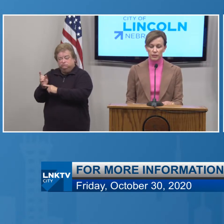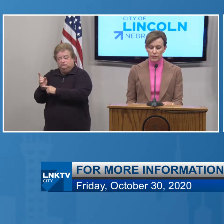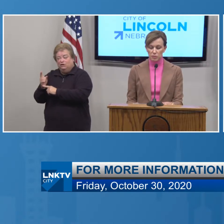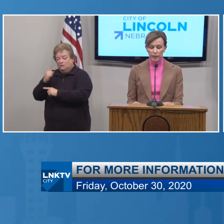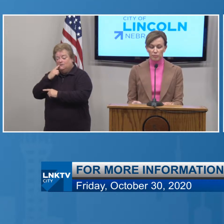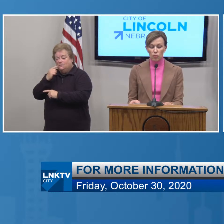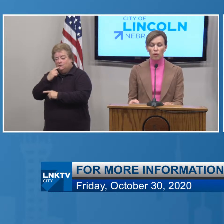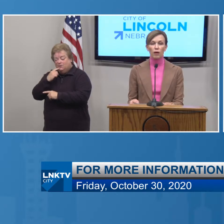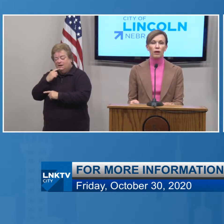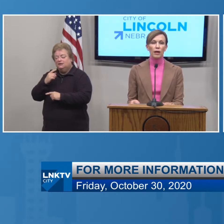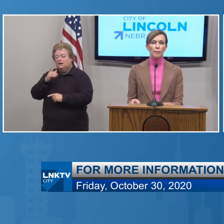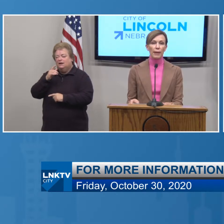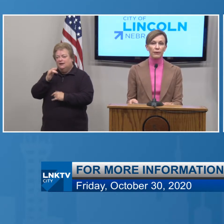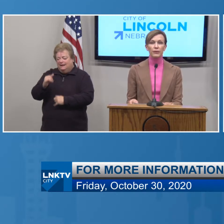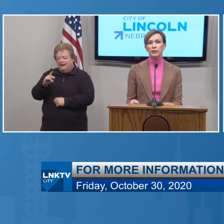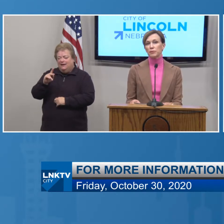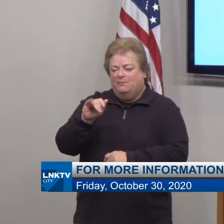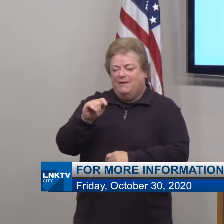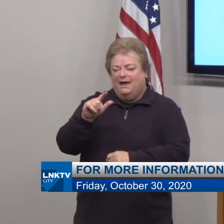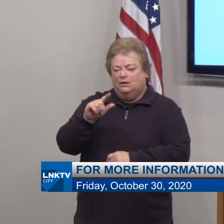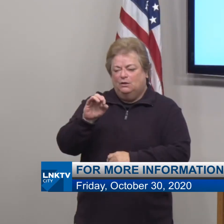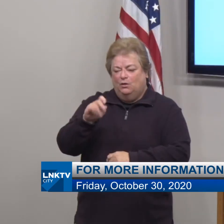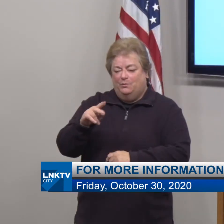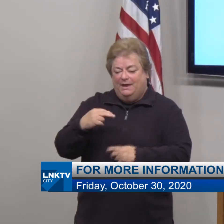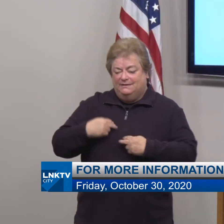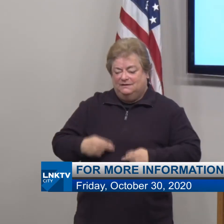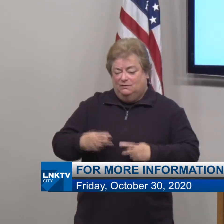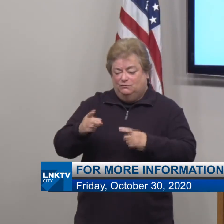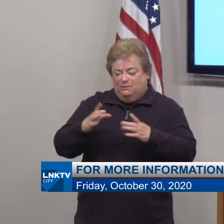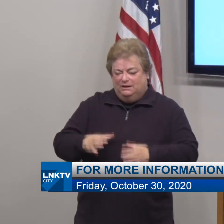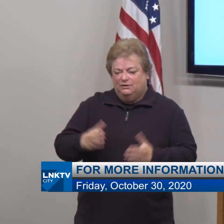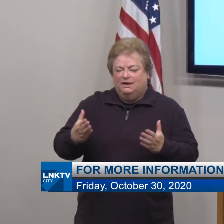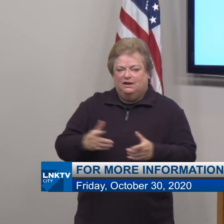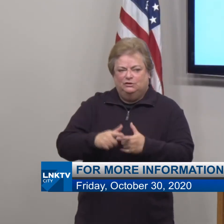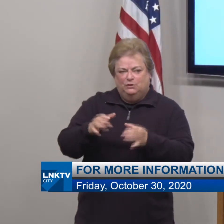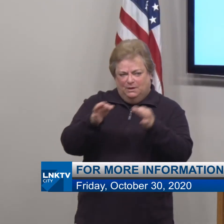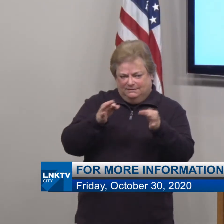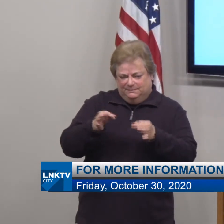is here to explain more about our community's status.